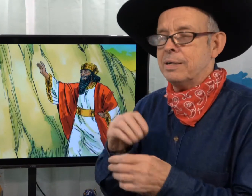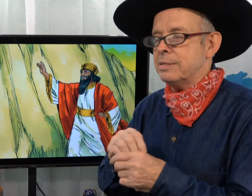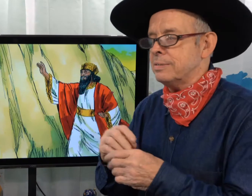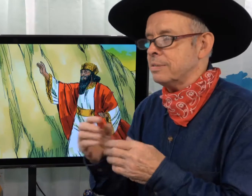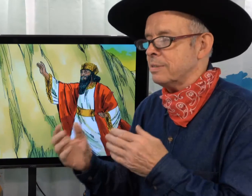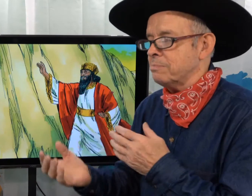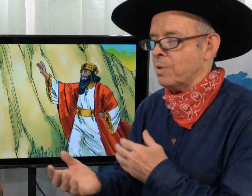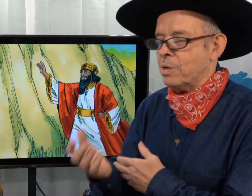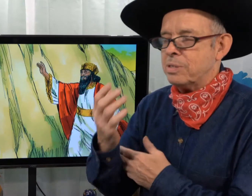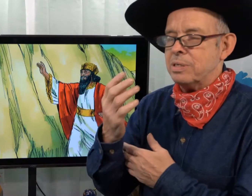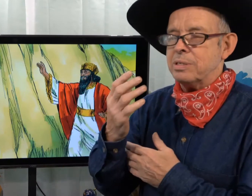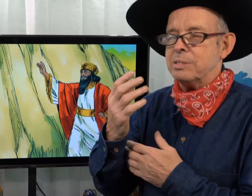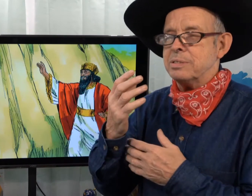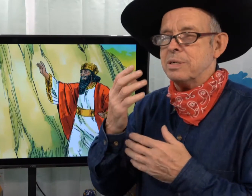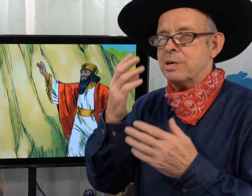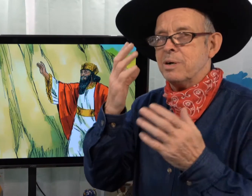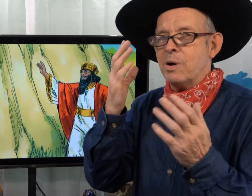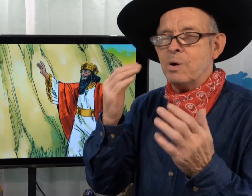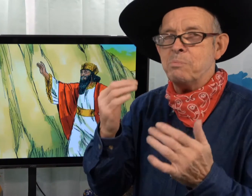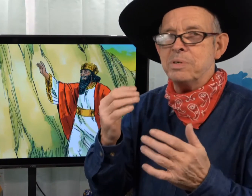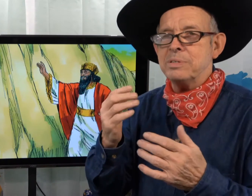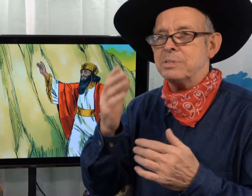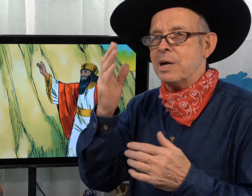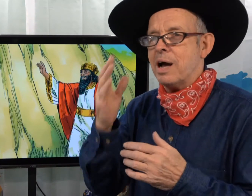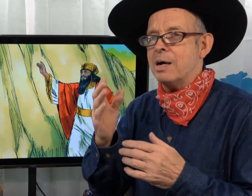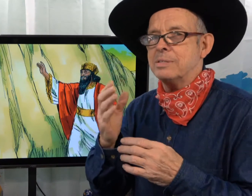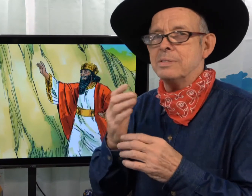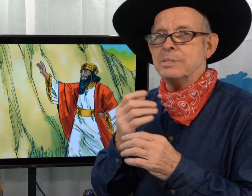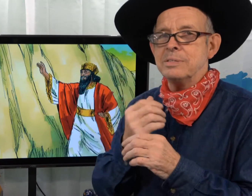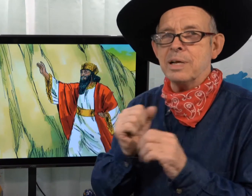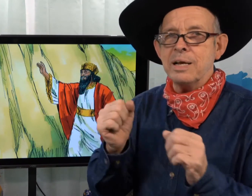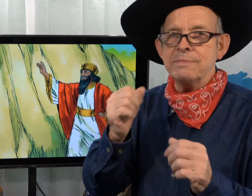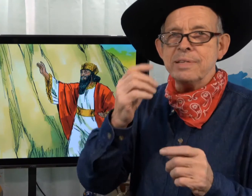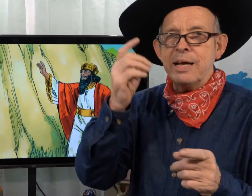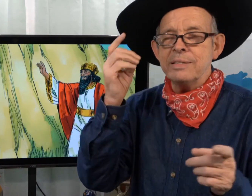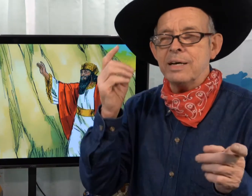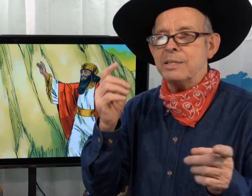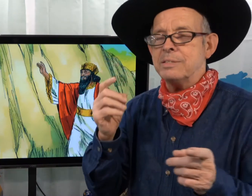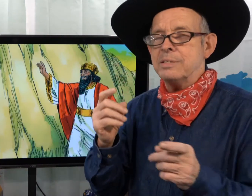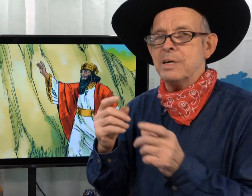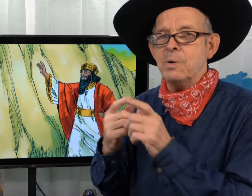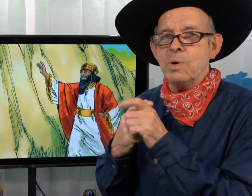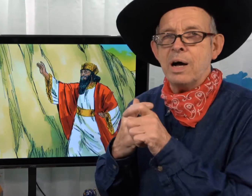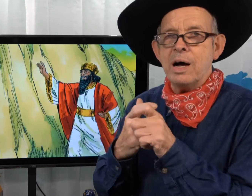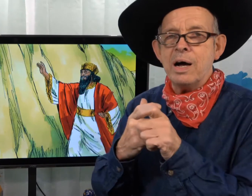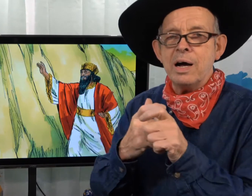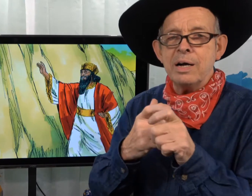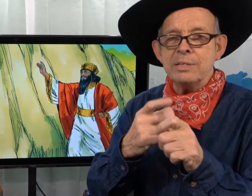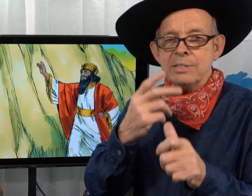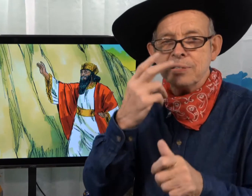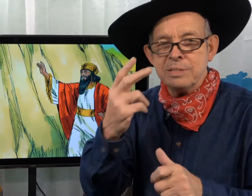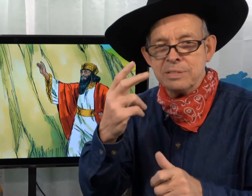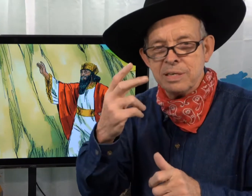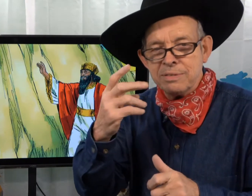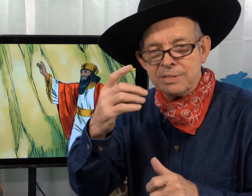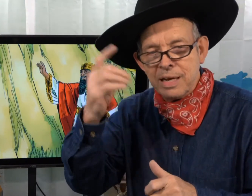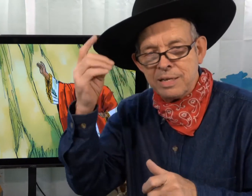in the mercy of a God. Same day that life, you see the day of